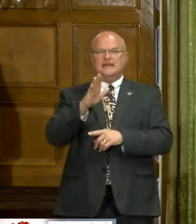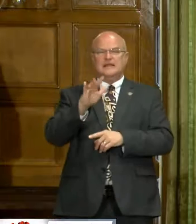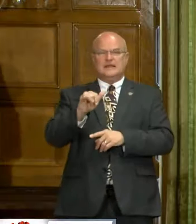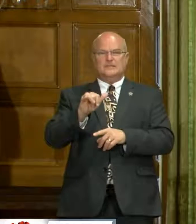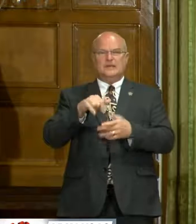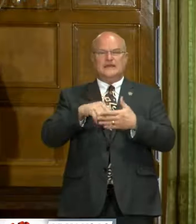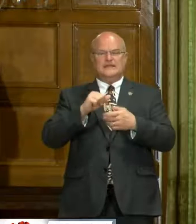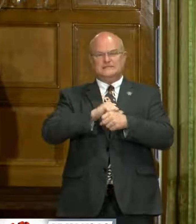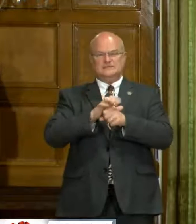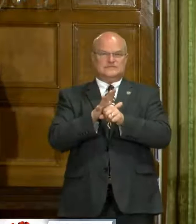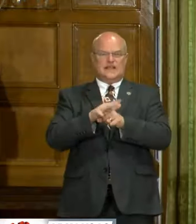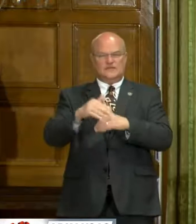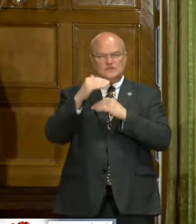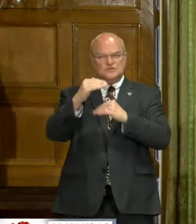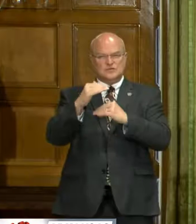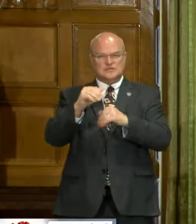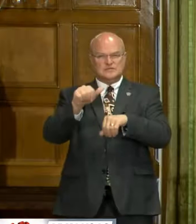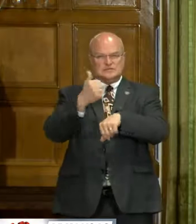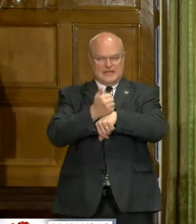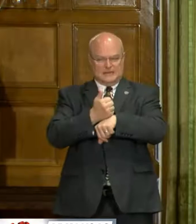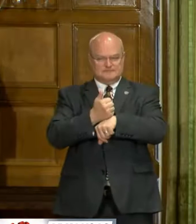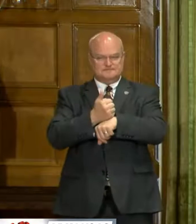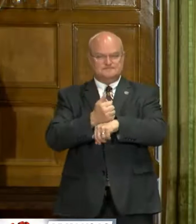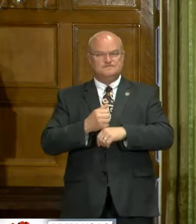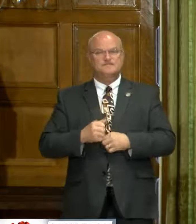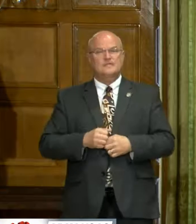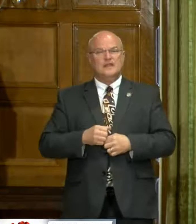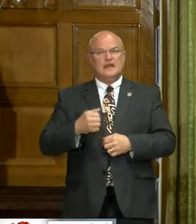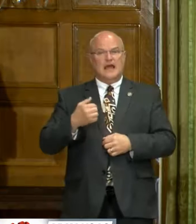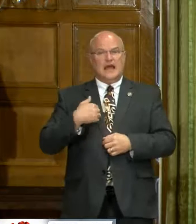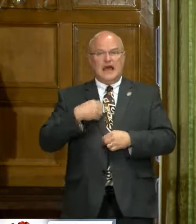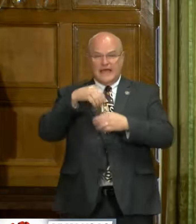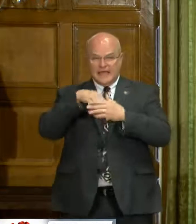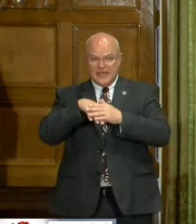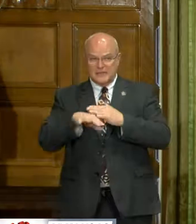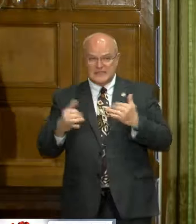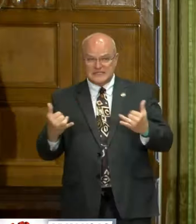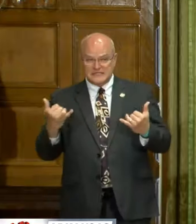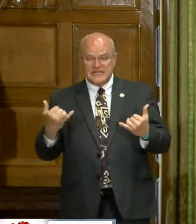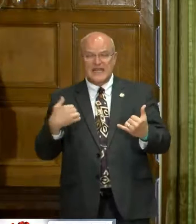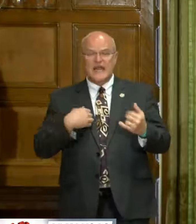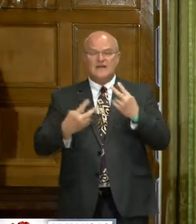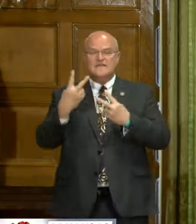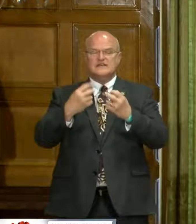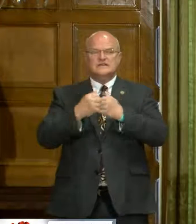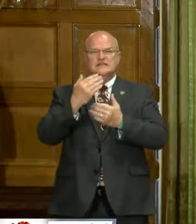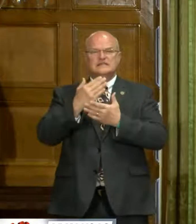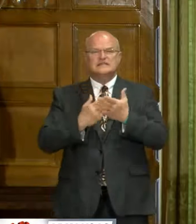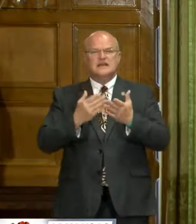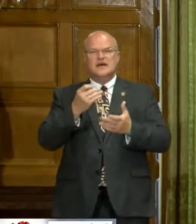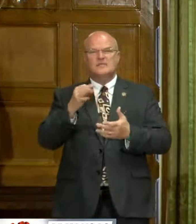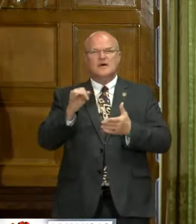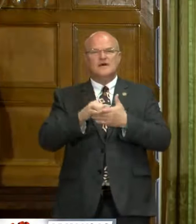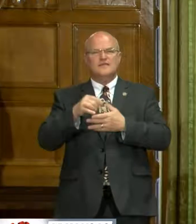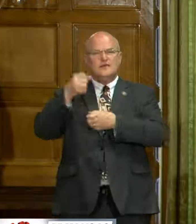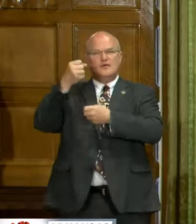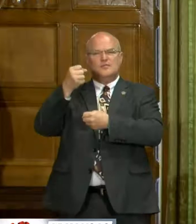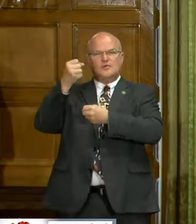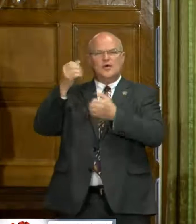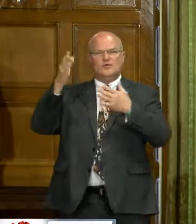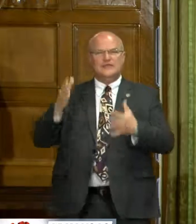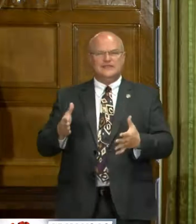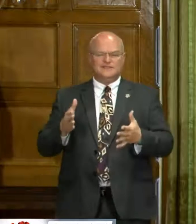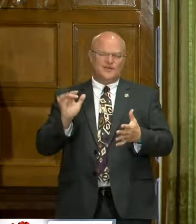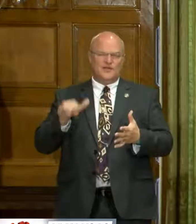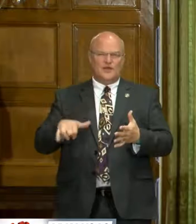by the restrictions that have been put into place. As I came in today, I did visit with some of the protesters,